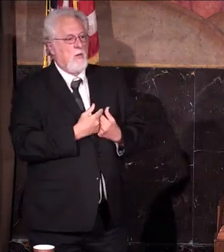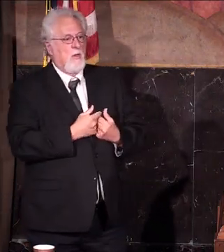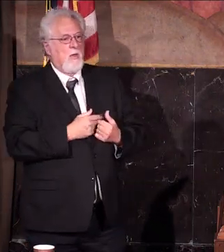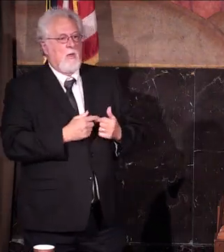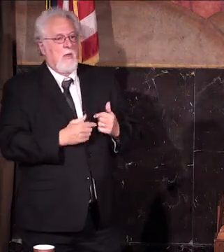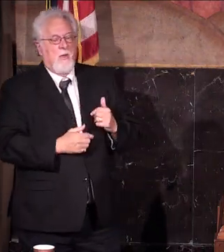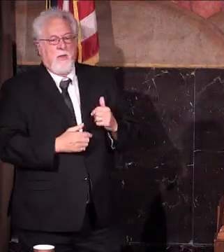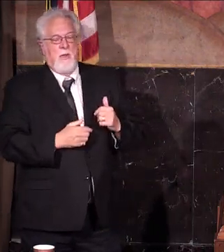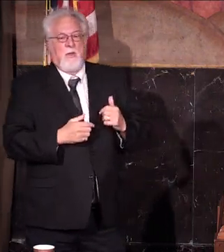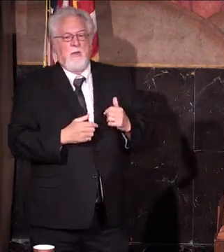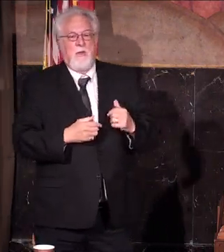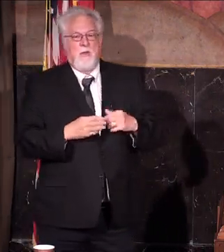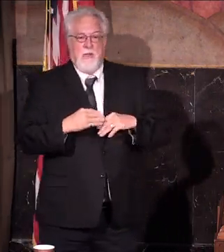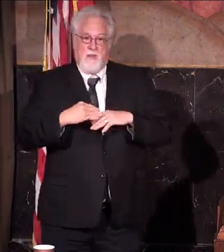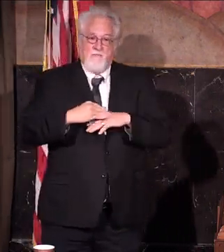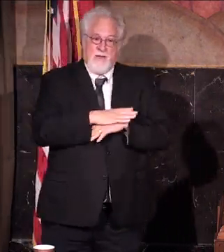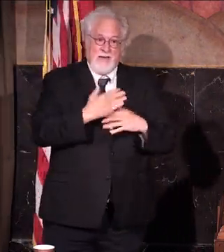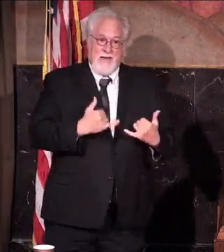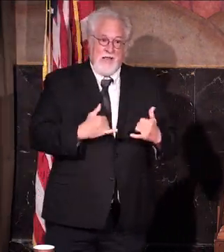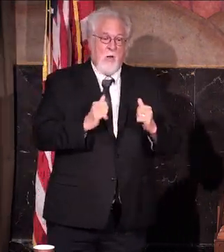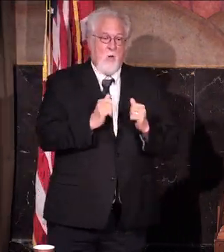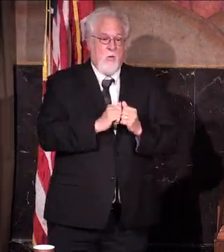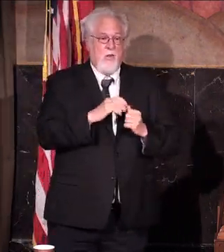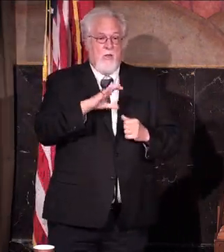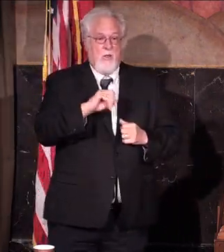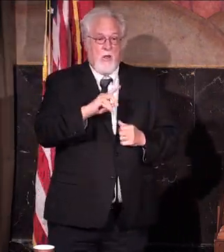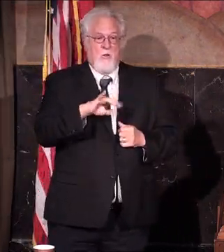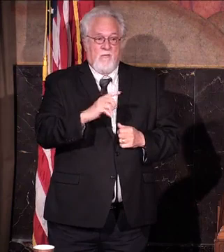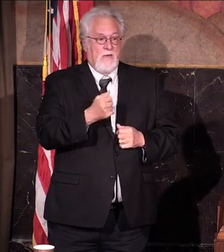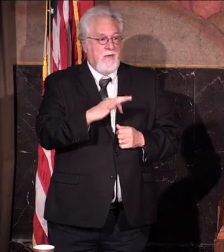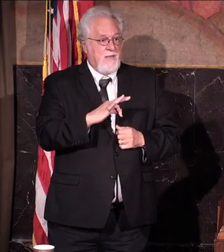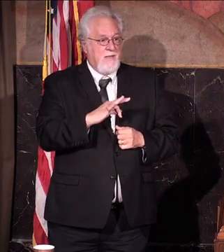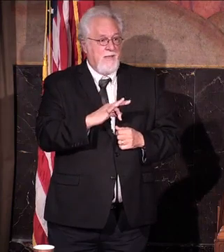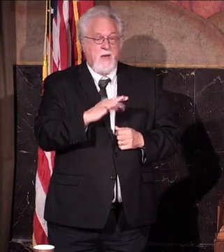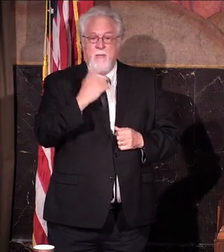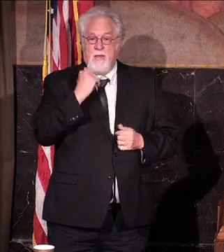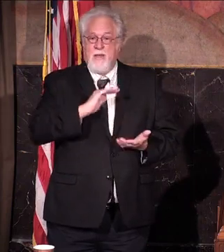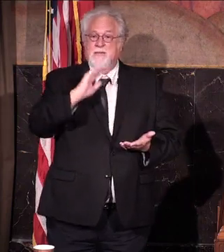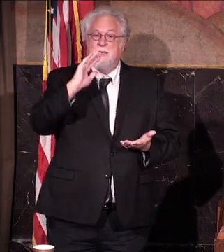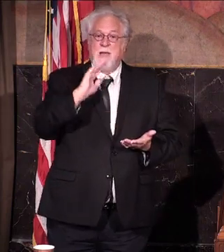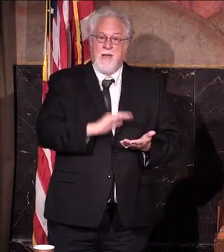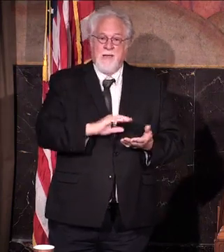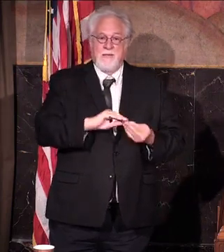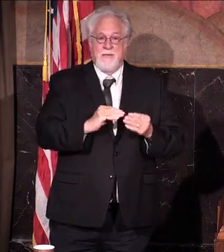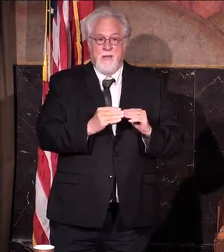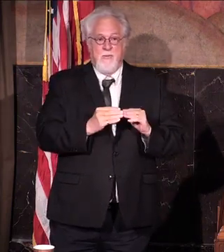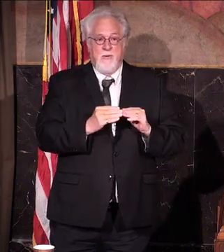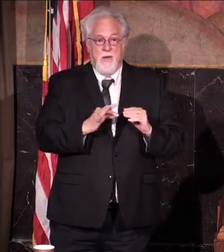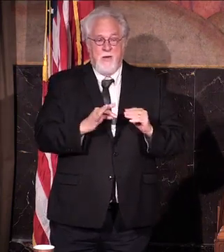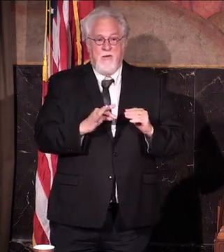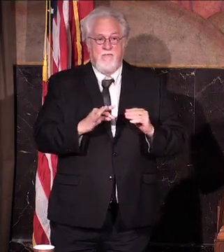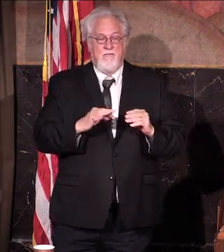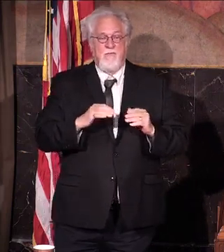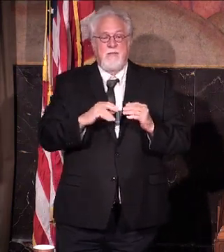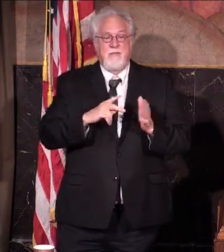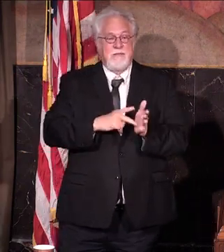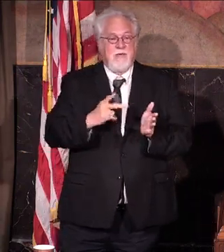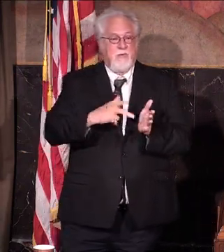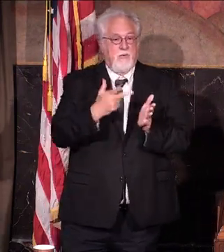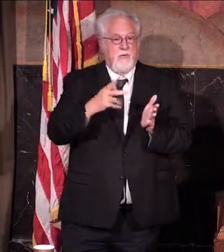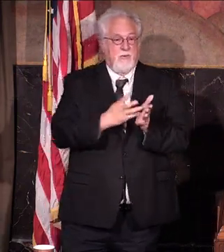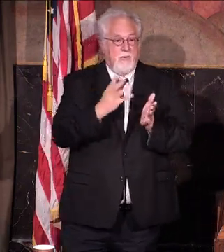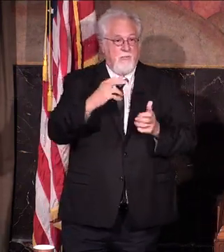most affected right now with COVID-19. And obviously, because they have the less number of comorbidities, they've got the